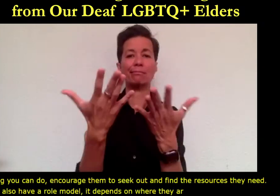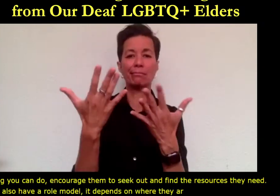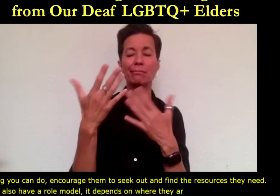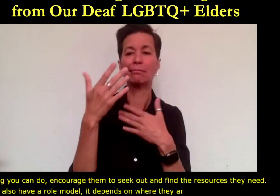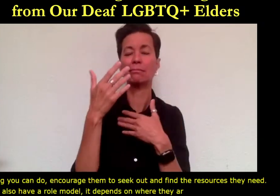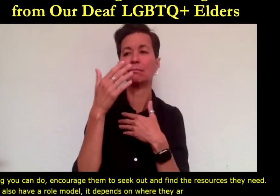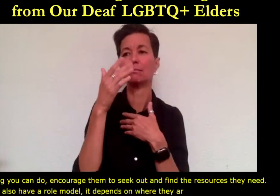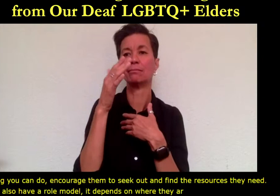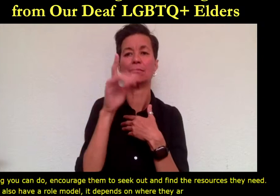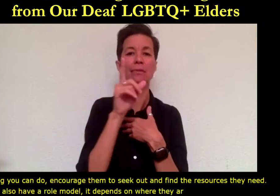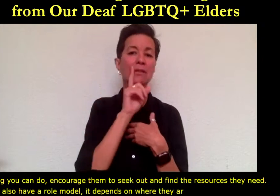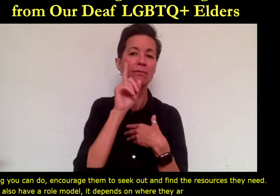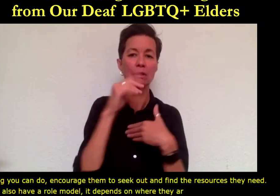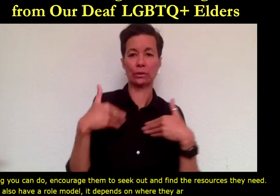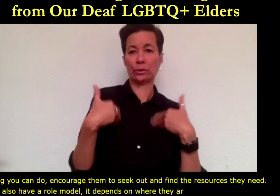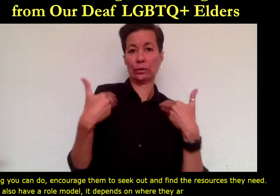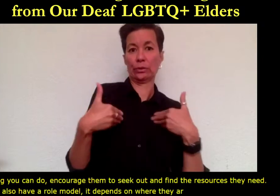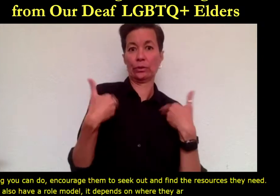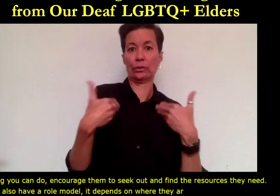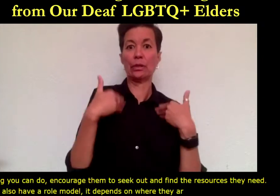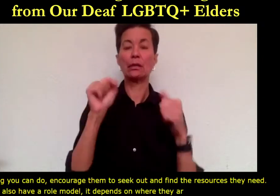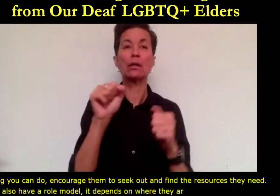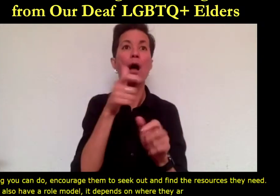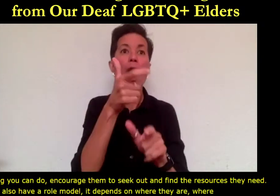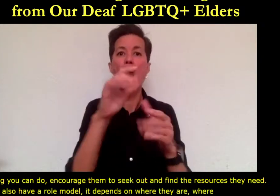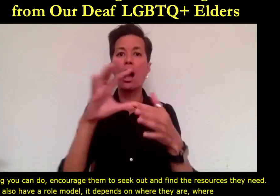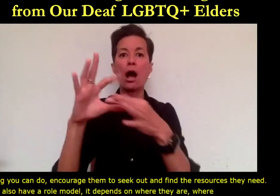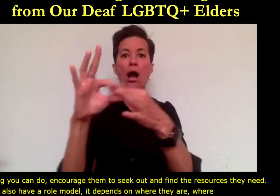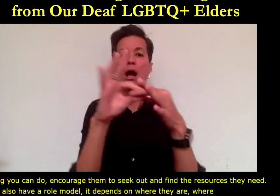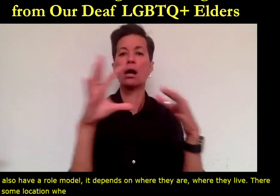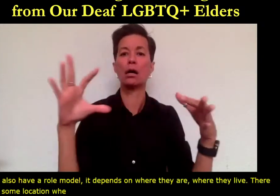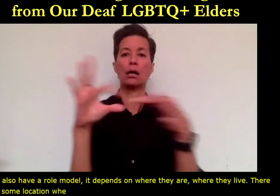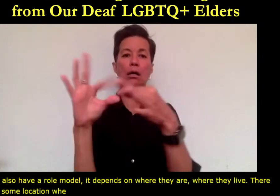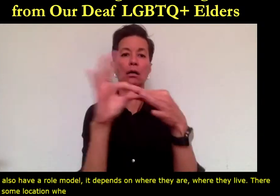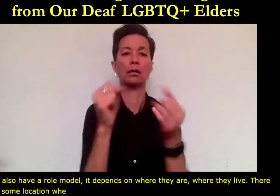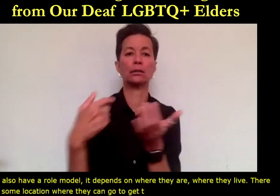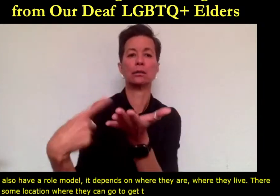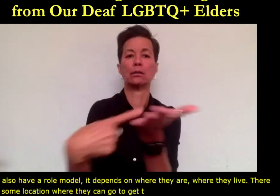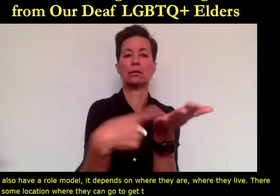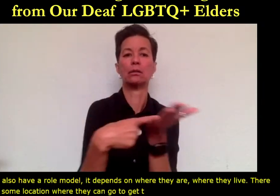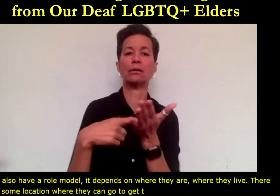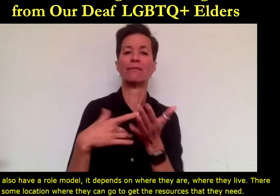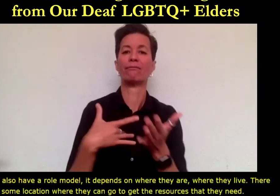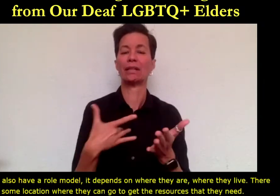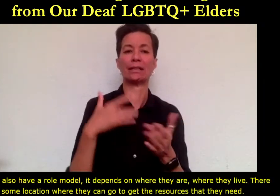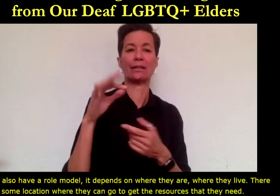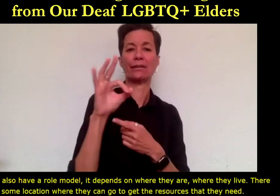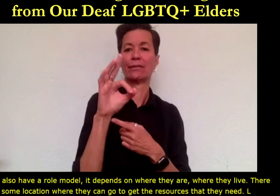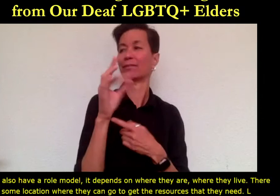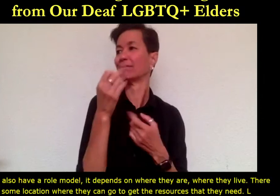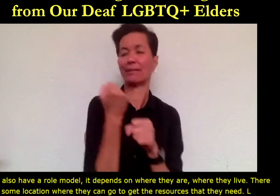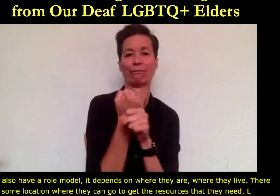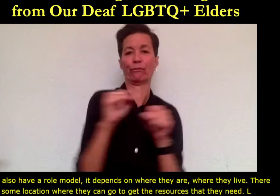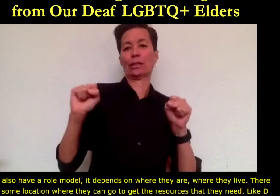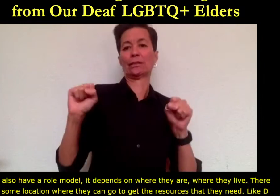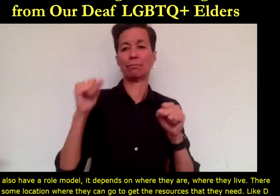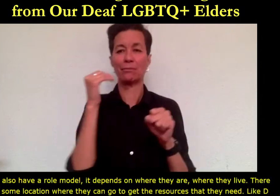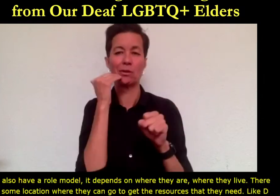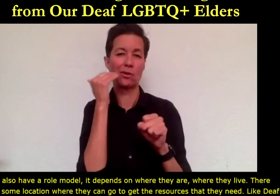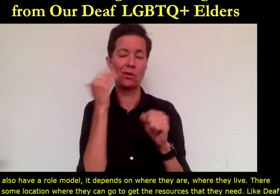um like the deaf the queer a deaf queer resource center but connecting them with these types of resources is really